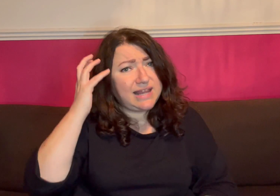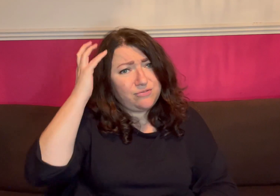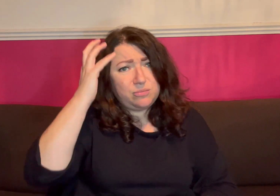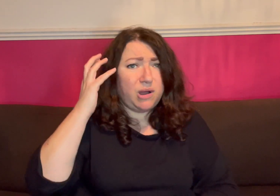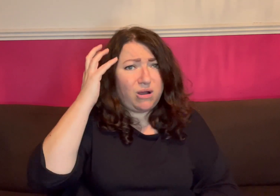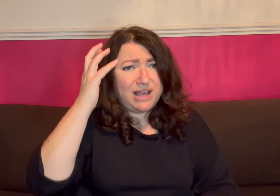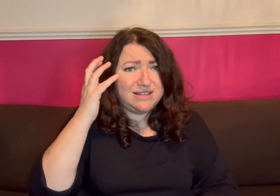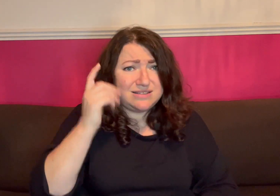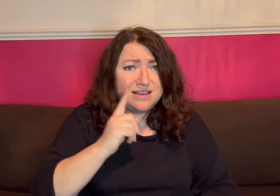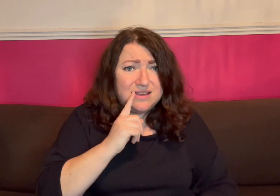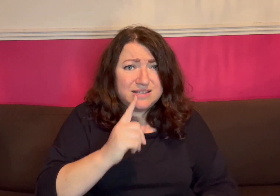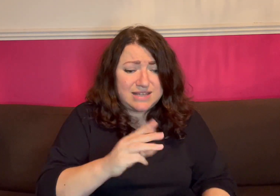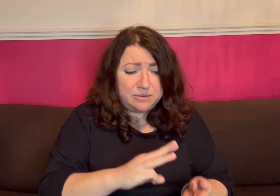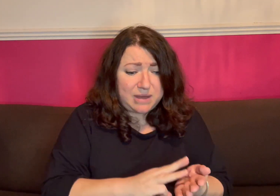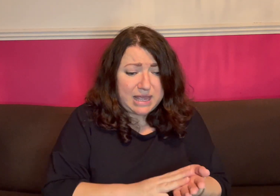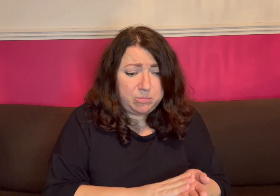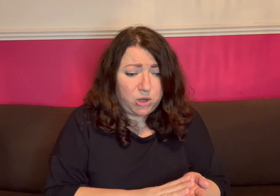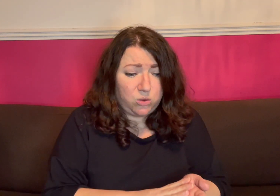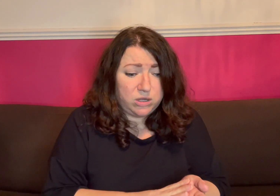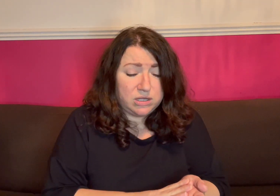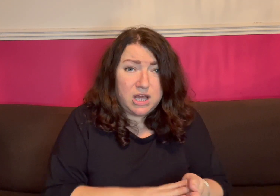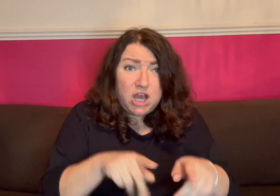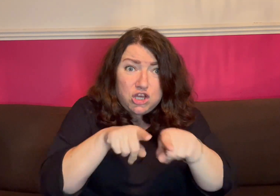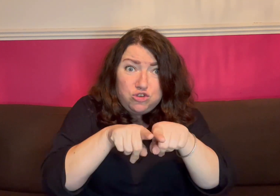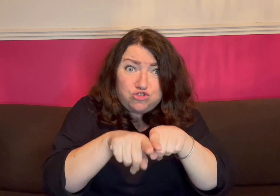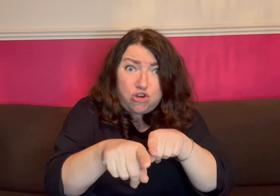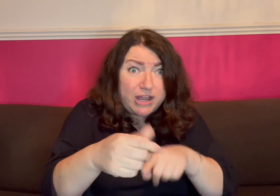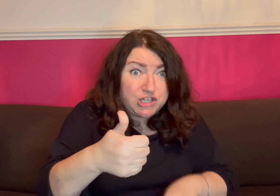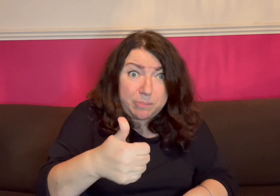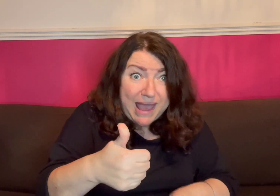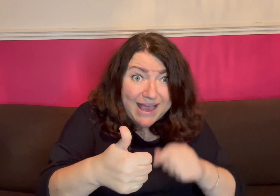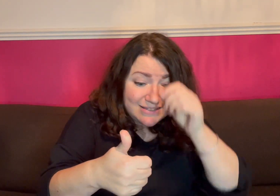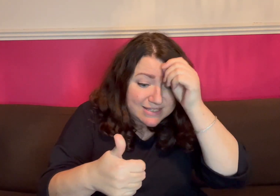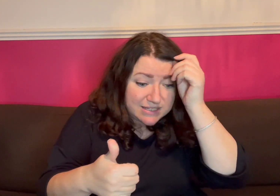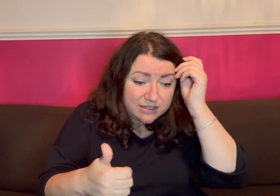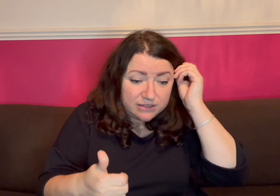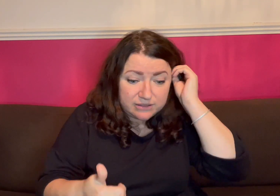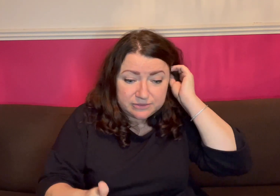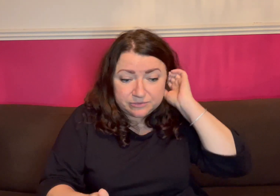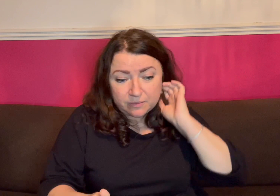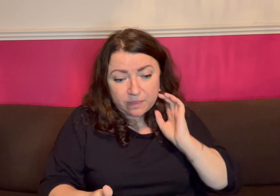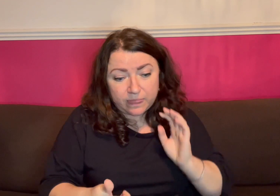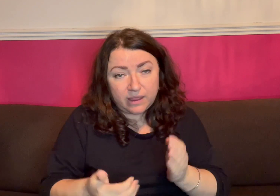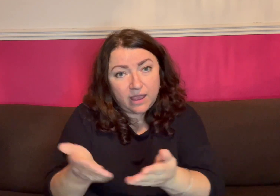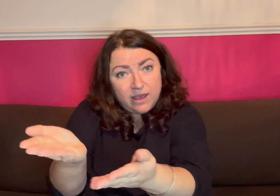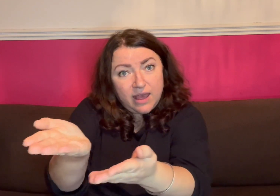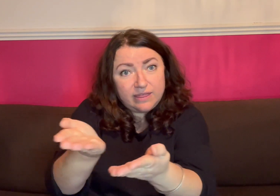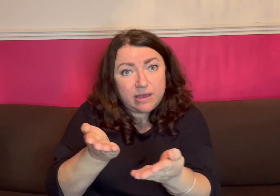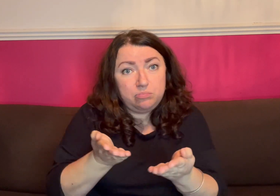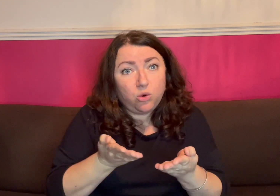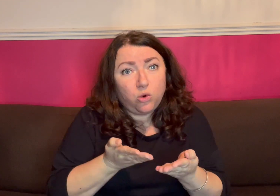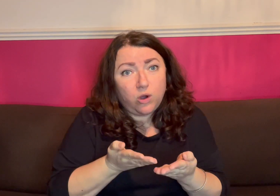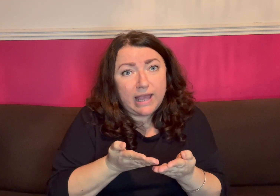Never mind, said Mabel. You tried your best. They bought